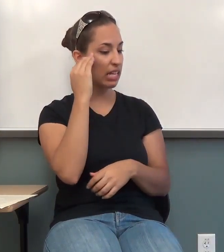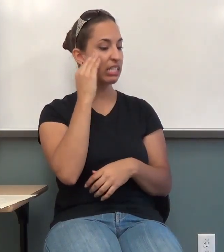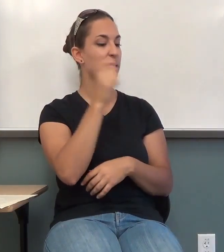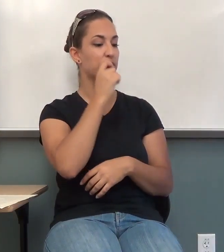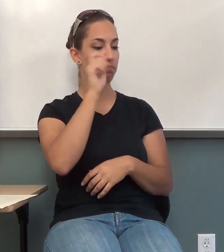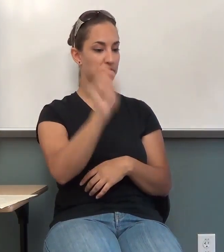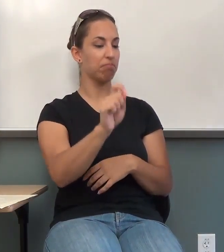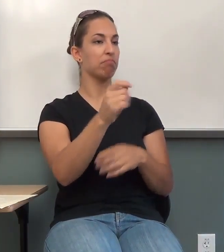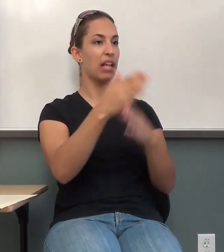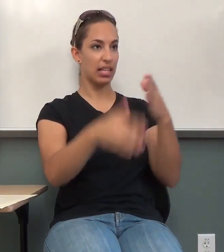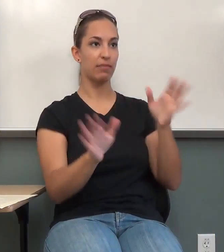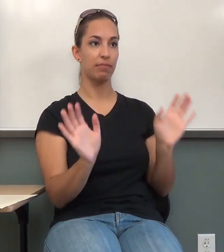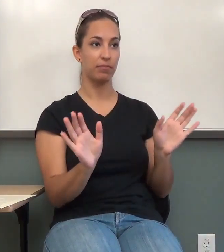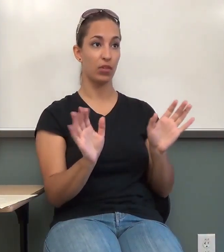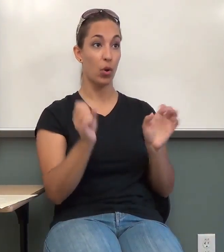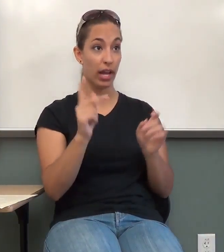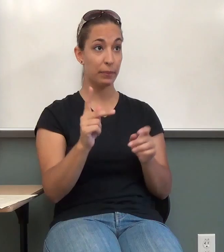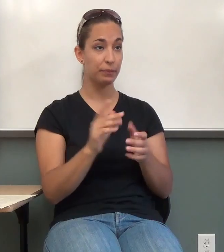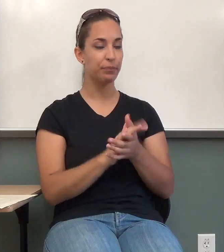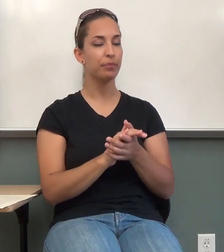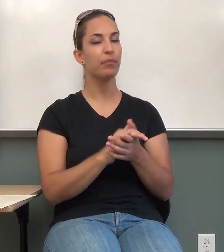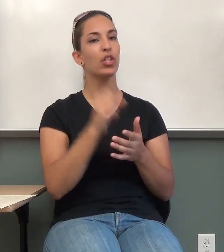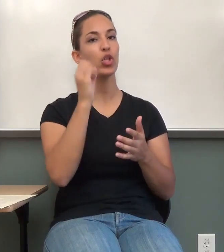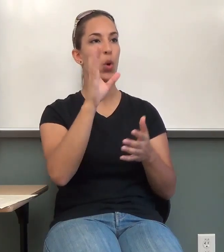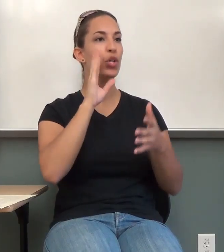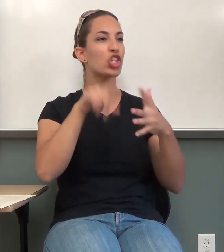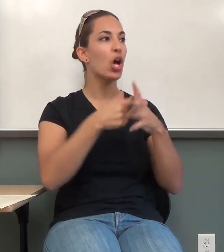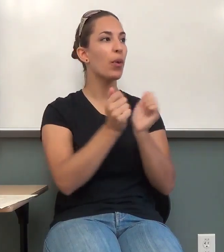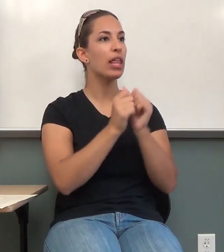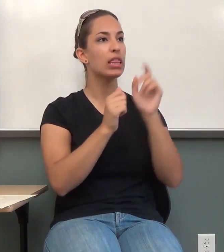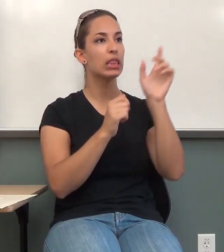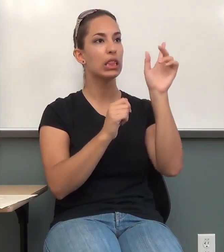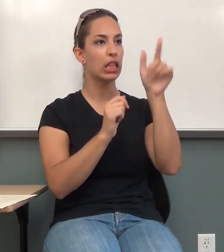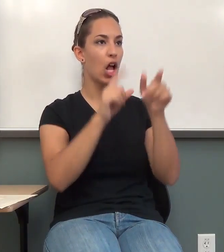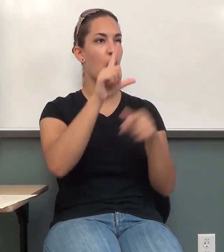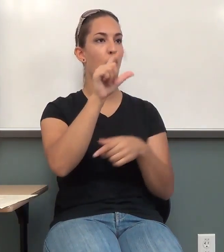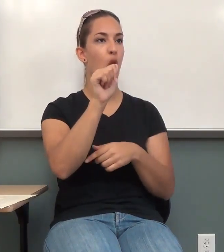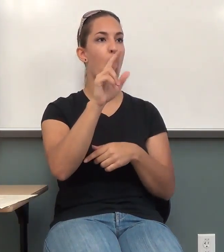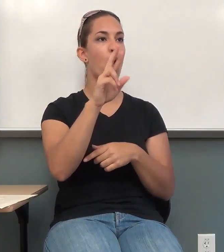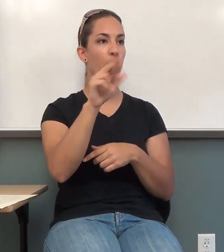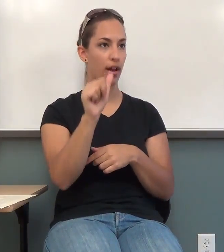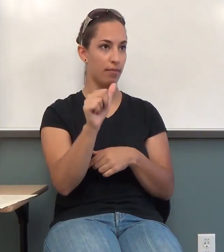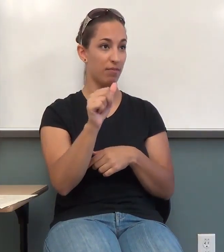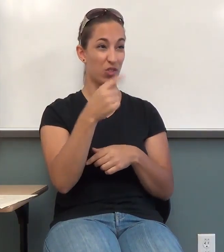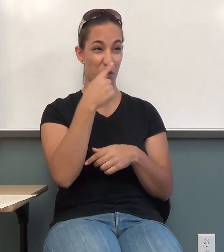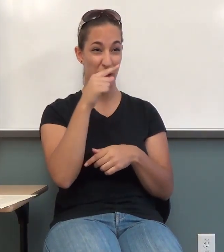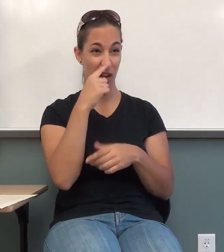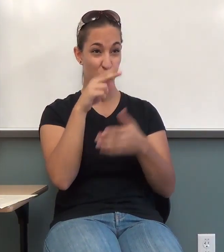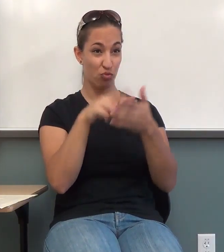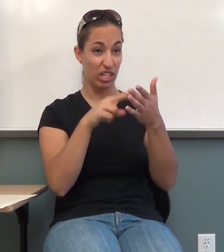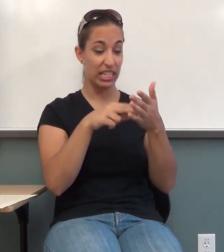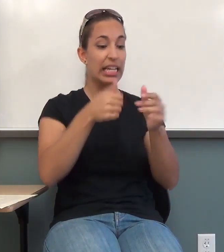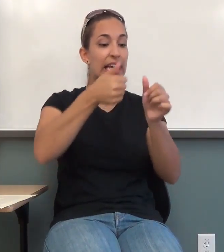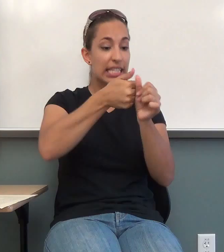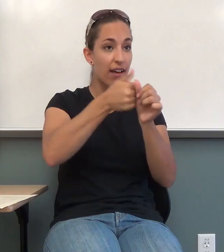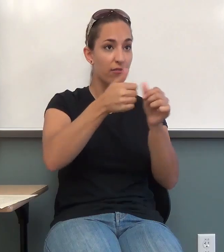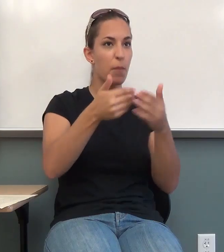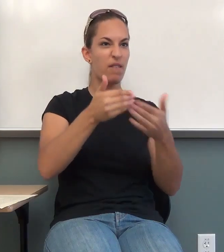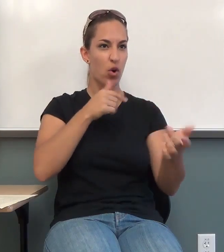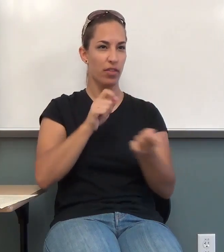together. So why don't we start with Laura? Do you mind reading it as it is? No. In the